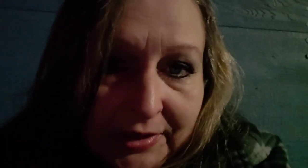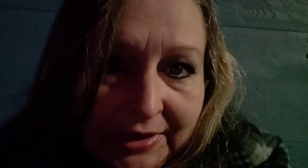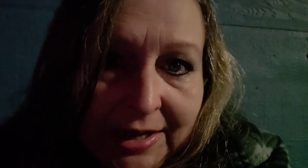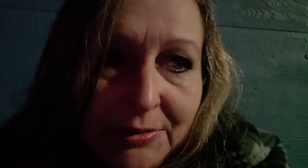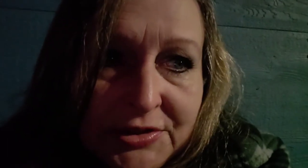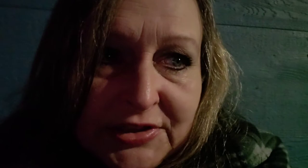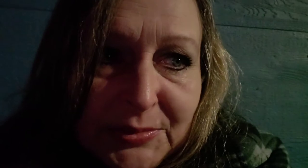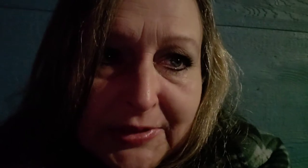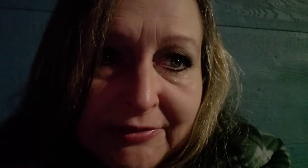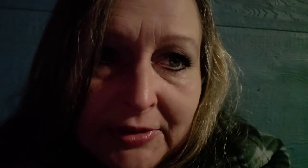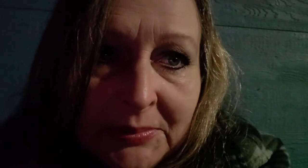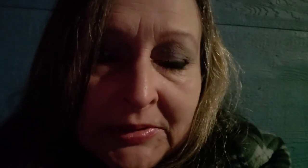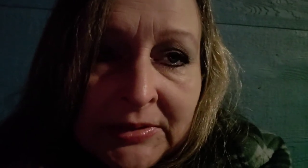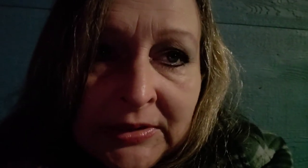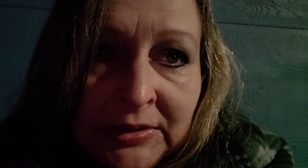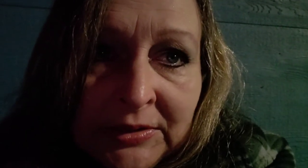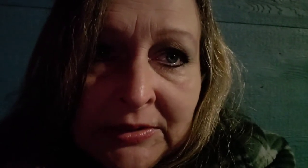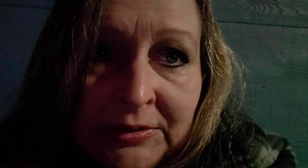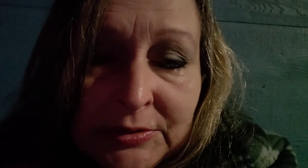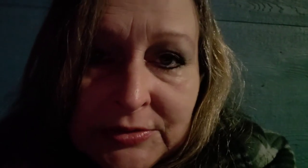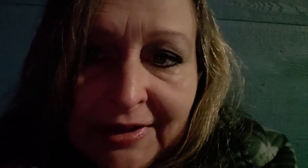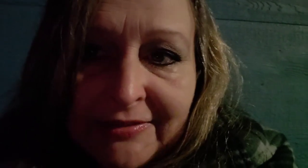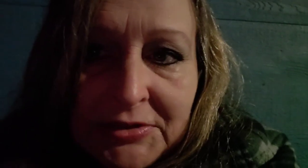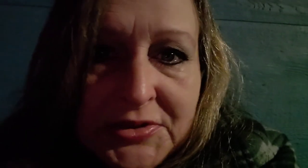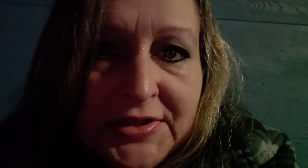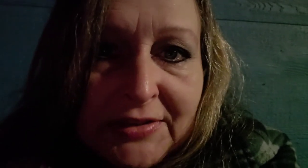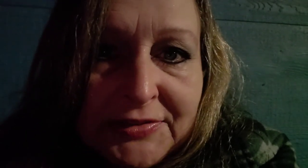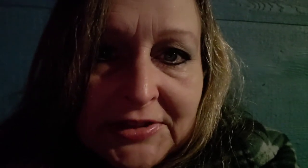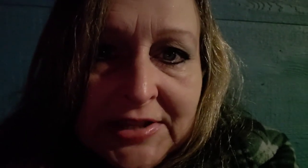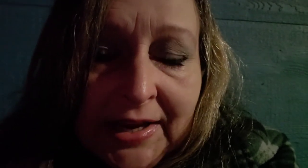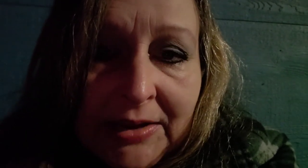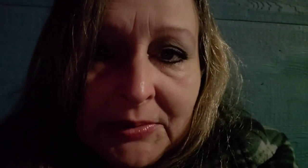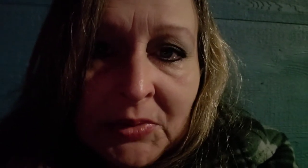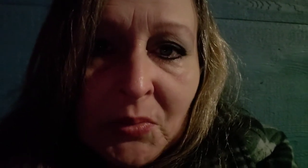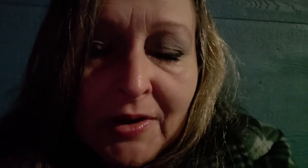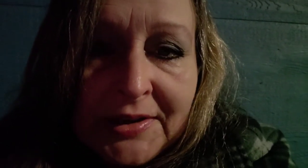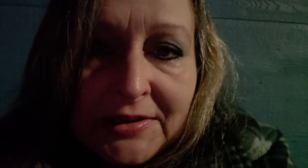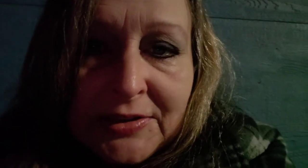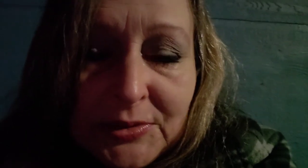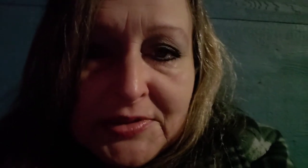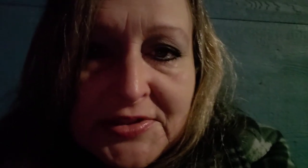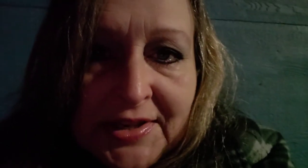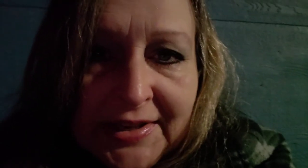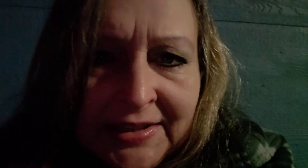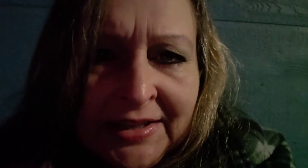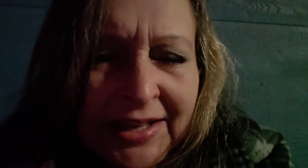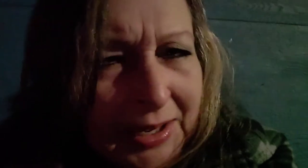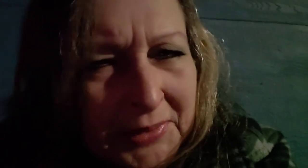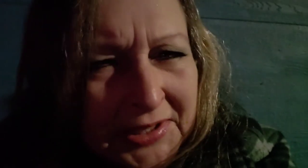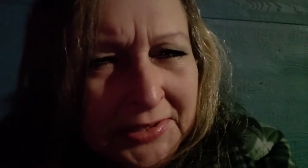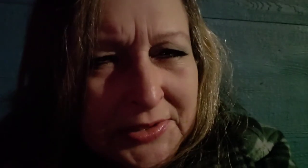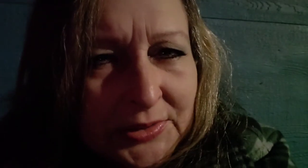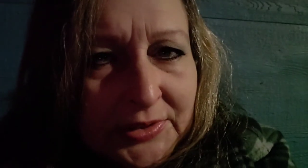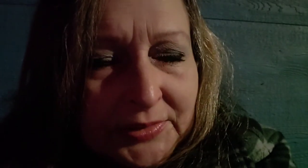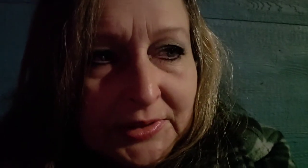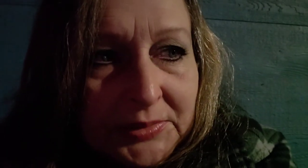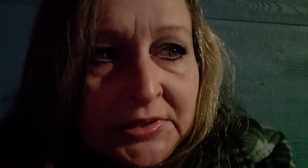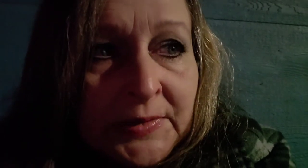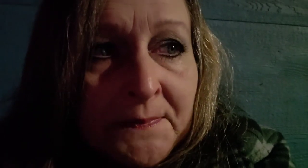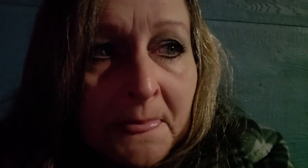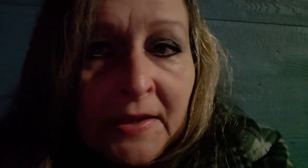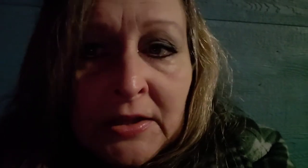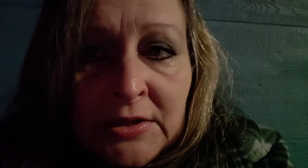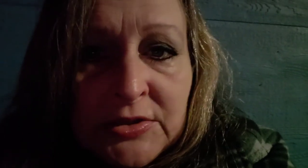in 48 hours, she went from driving herself to town, walking in the door and saying, I'm getting a sore